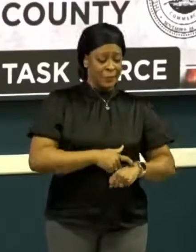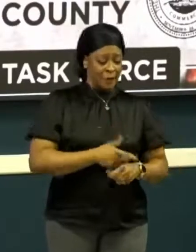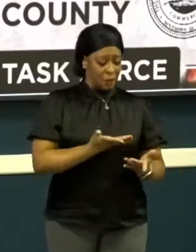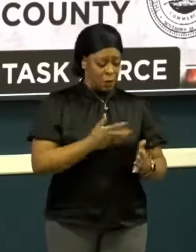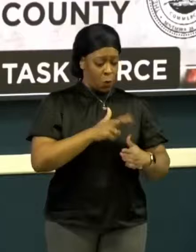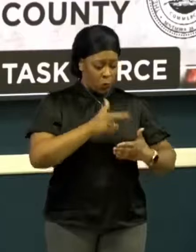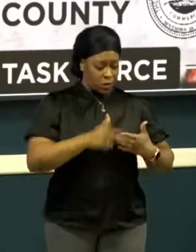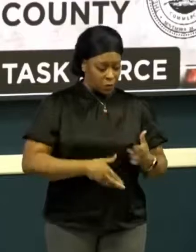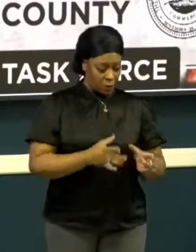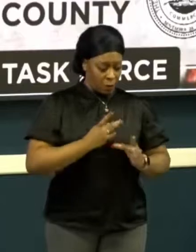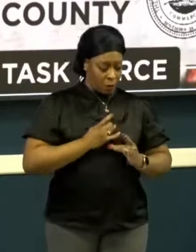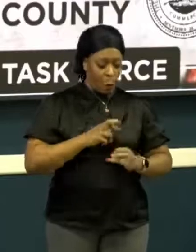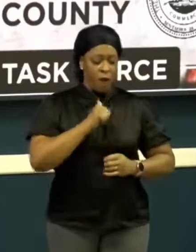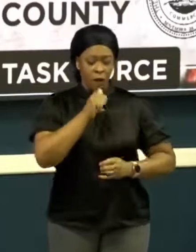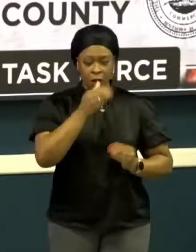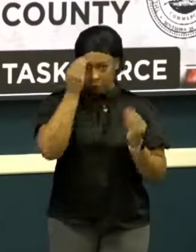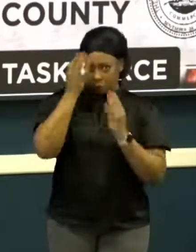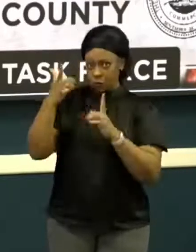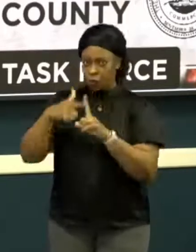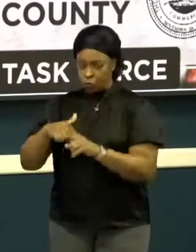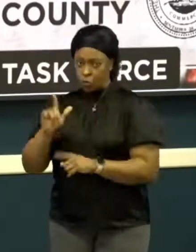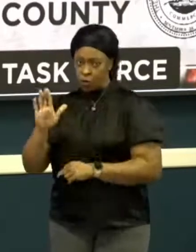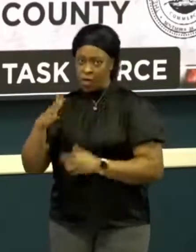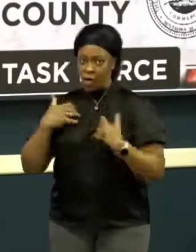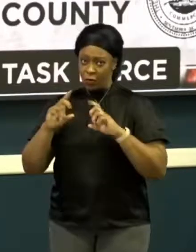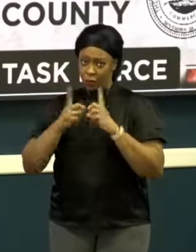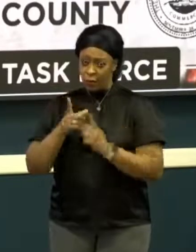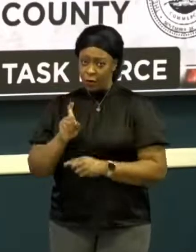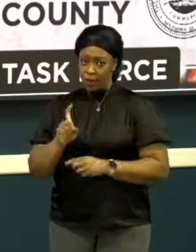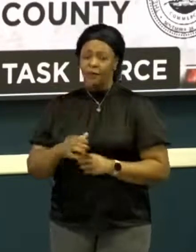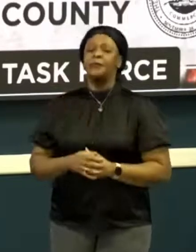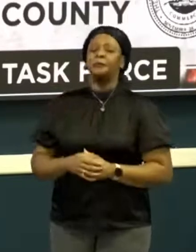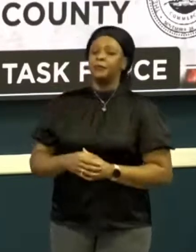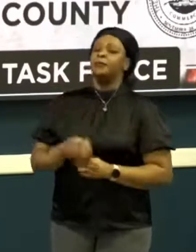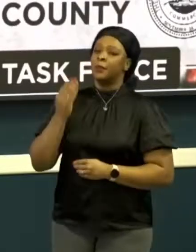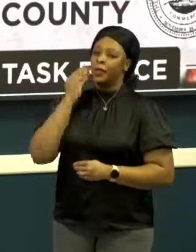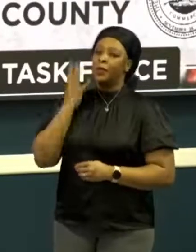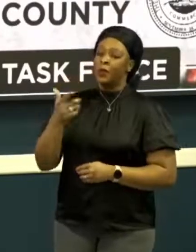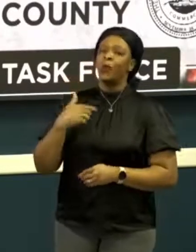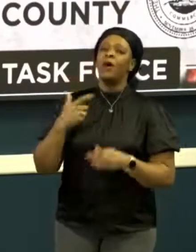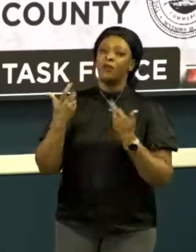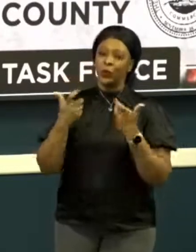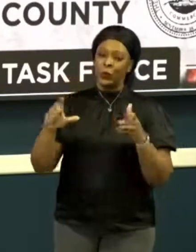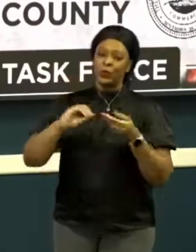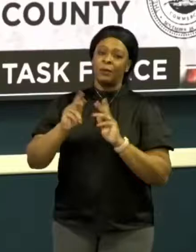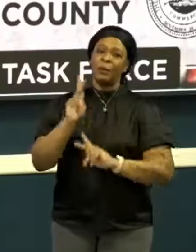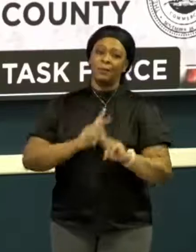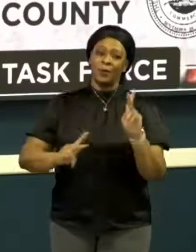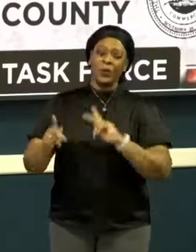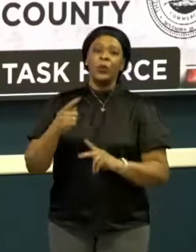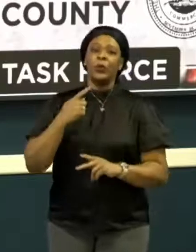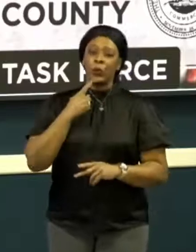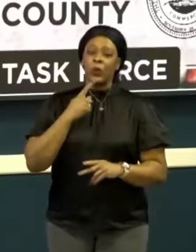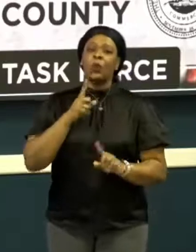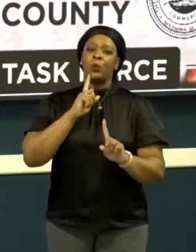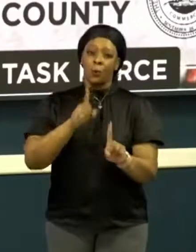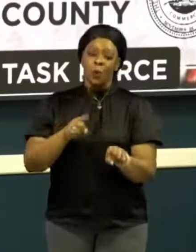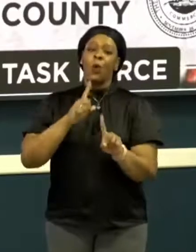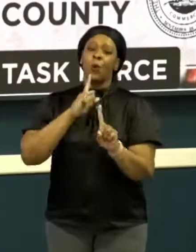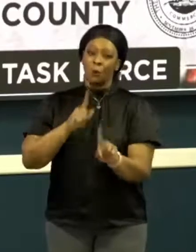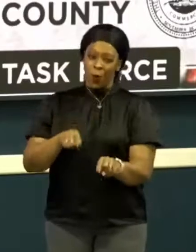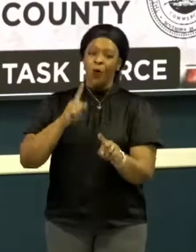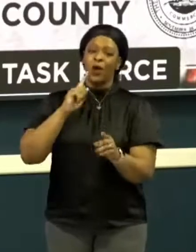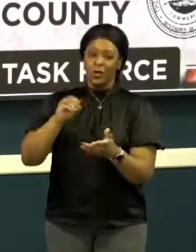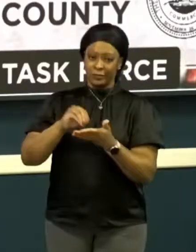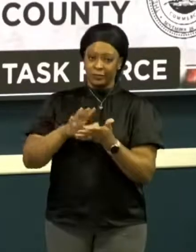their results? Well, I will tell you that we do have a significant number of folks who are reporting those